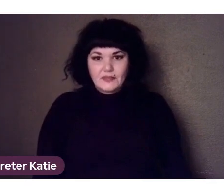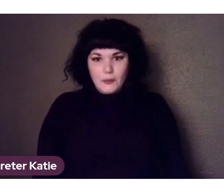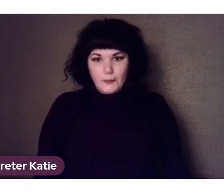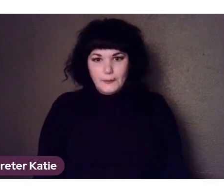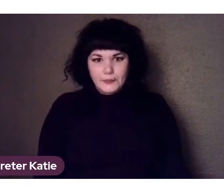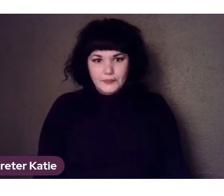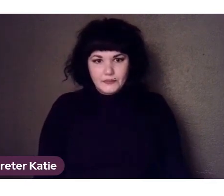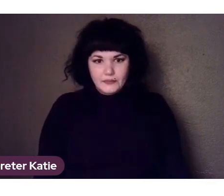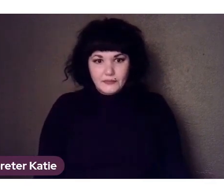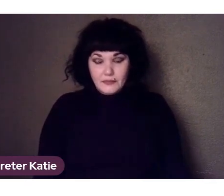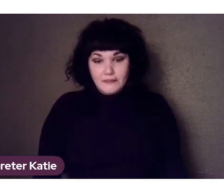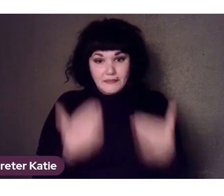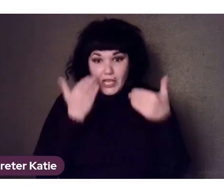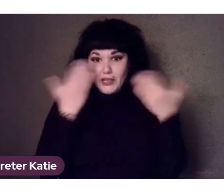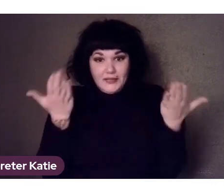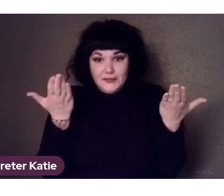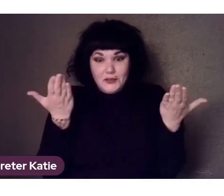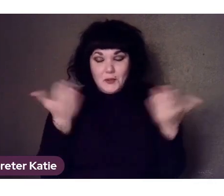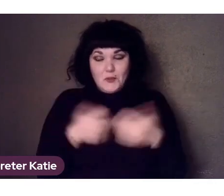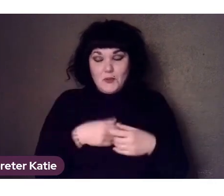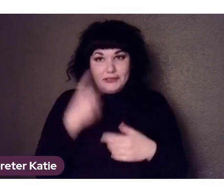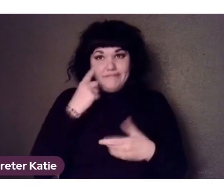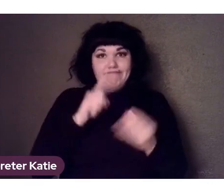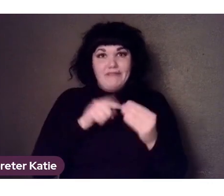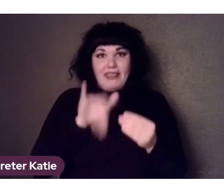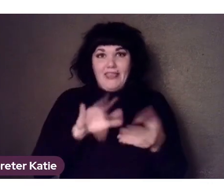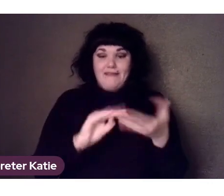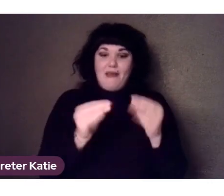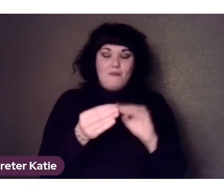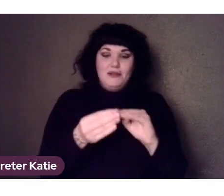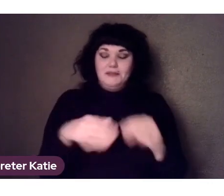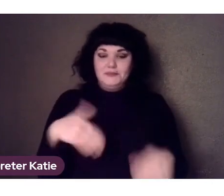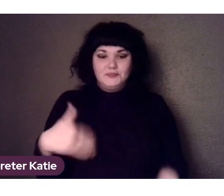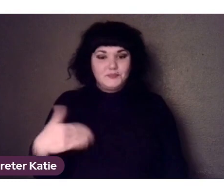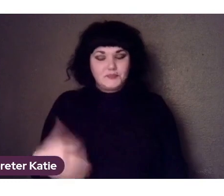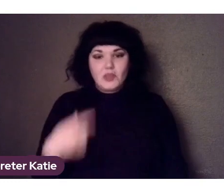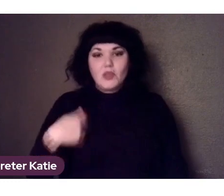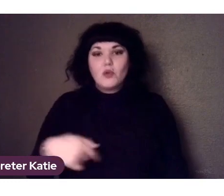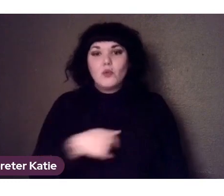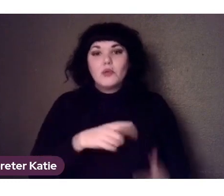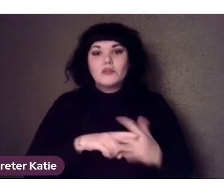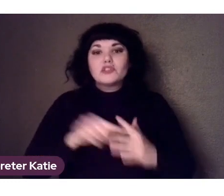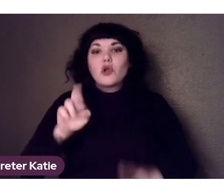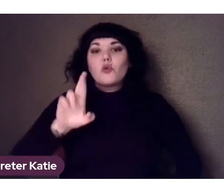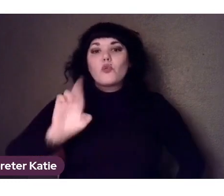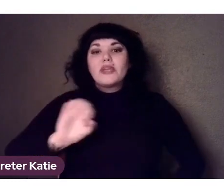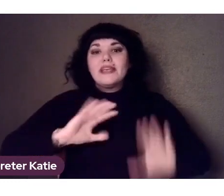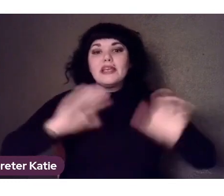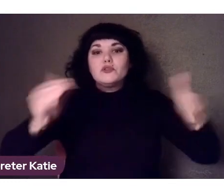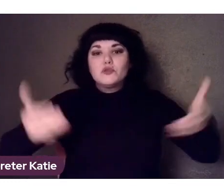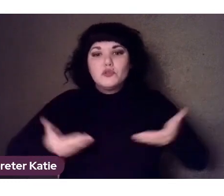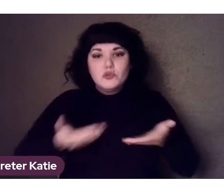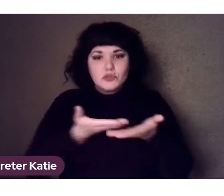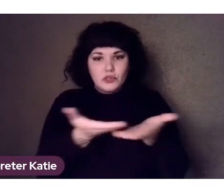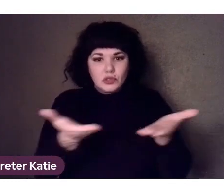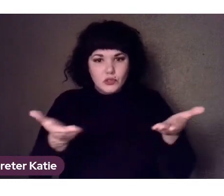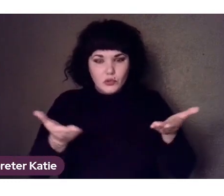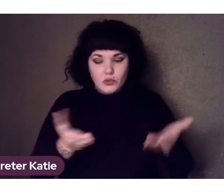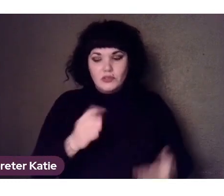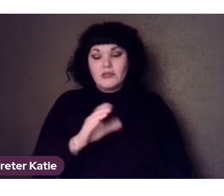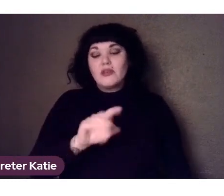I don't even know what to do with that number. We will start reintroducing you to the Firecracker Foundation through our